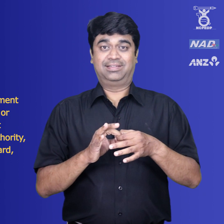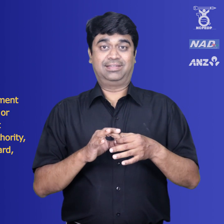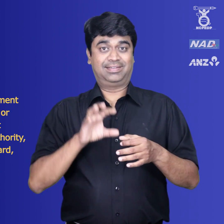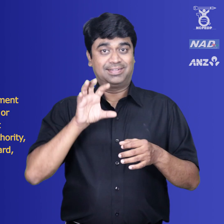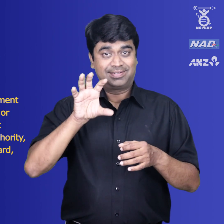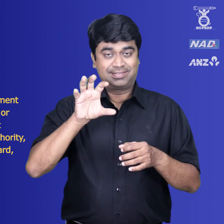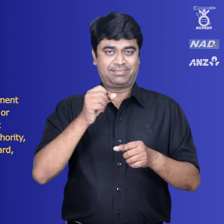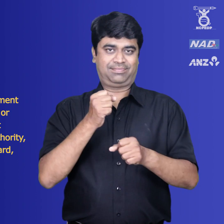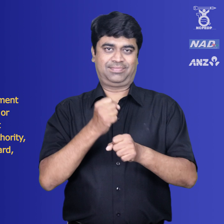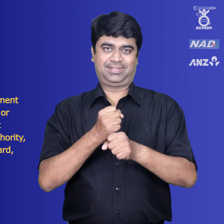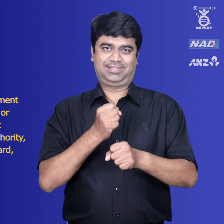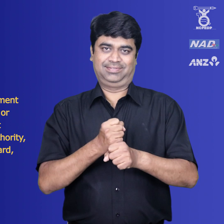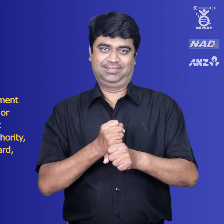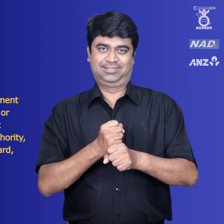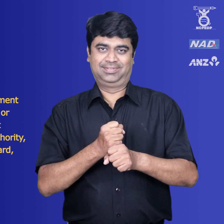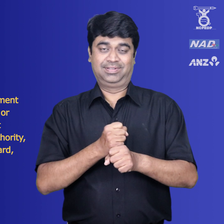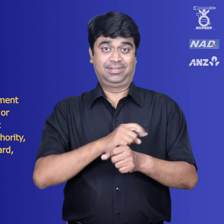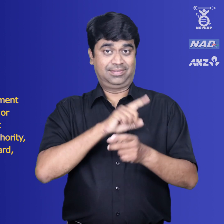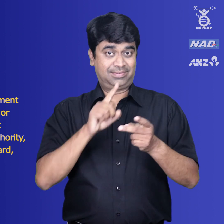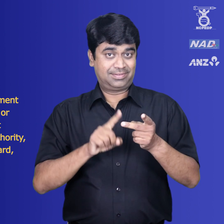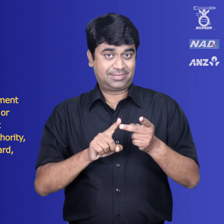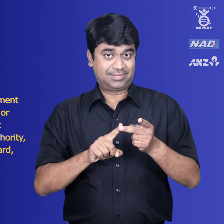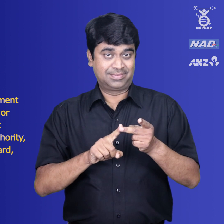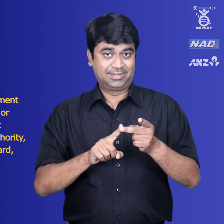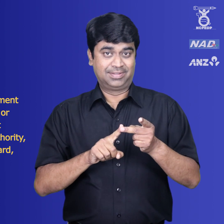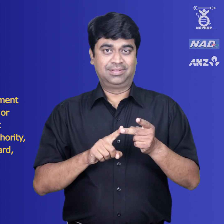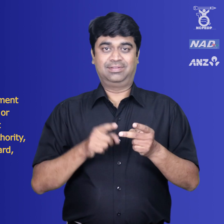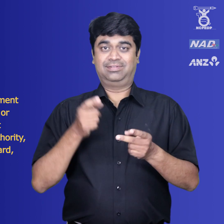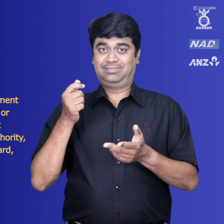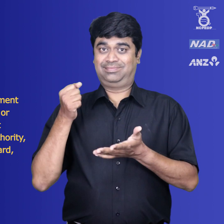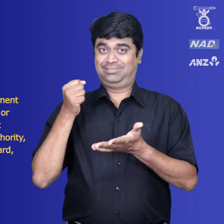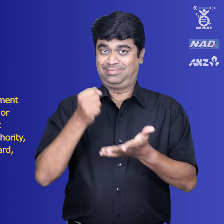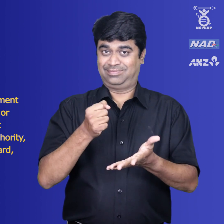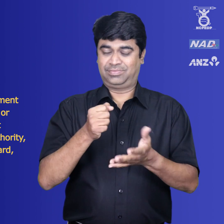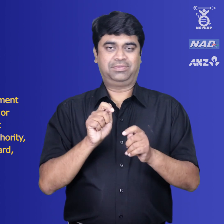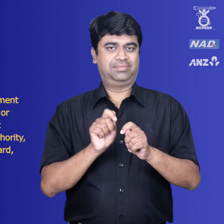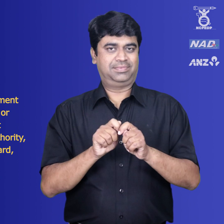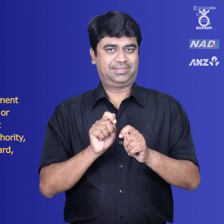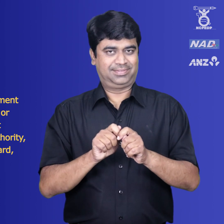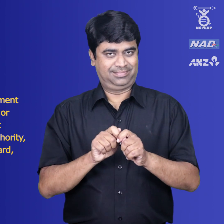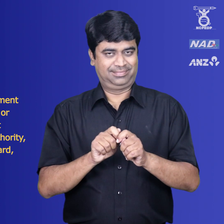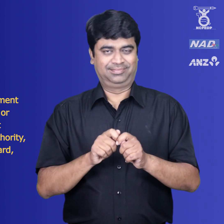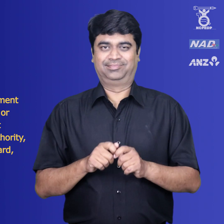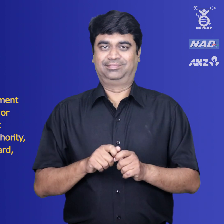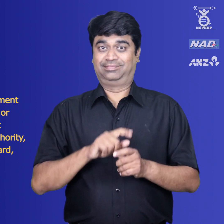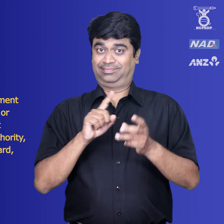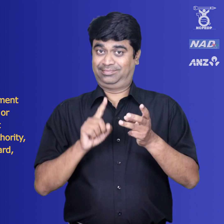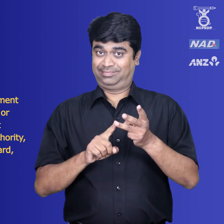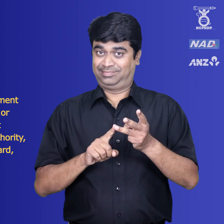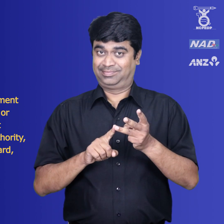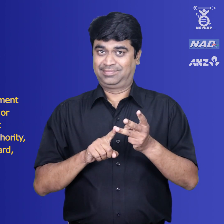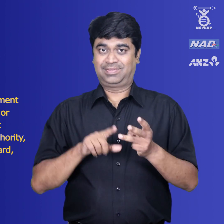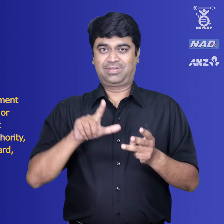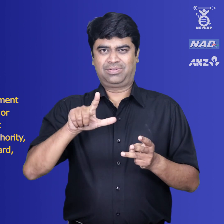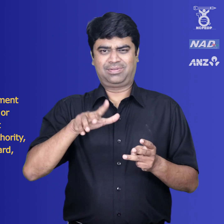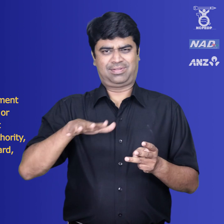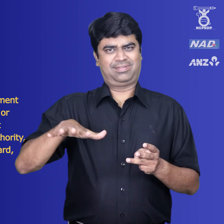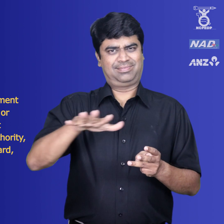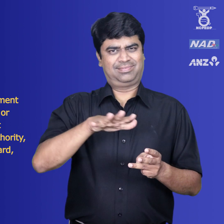to a state government or any establishment only or substantially financed by that government or any